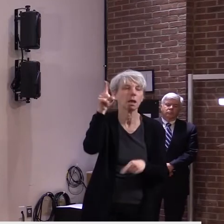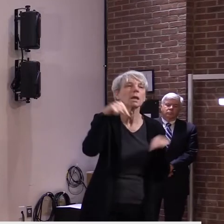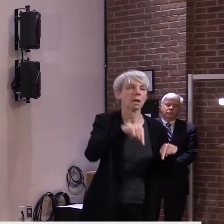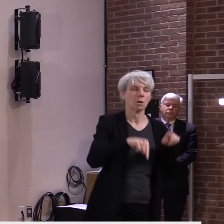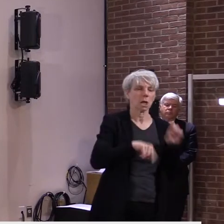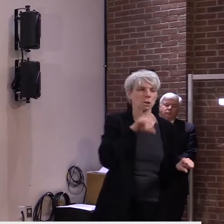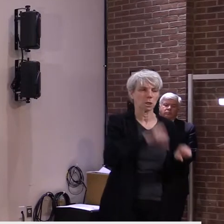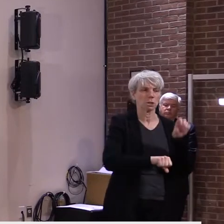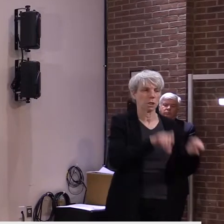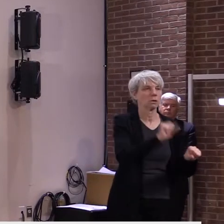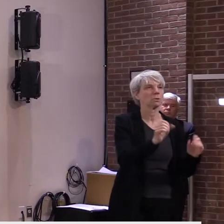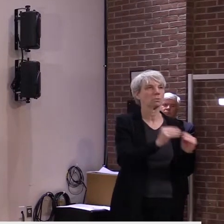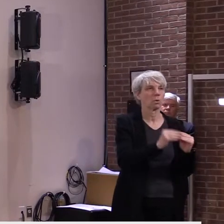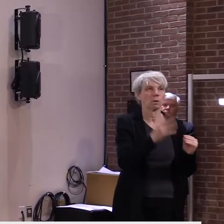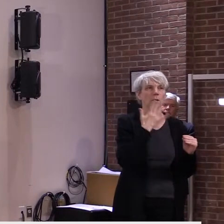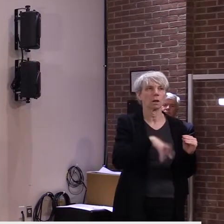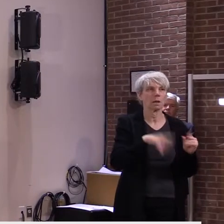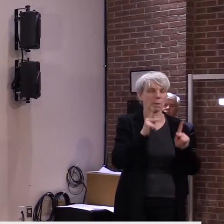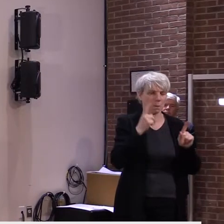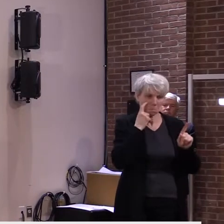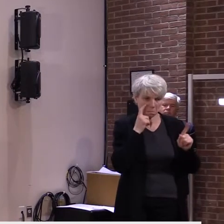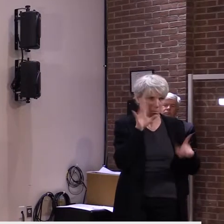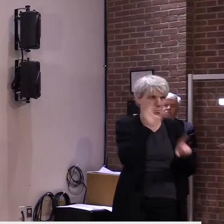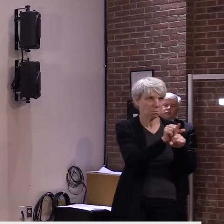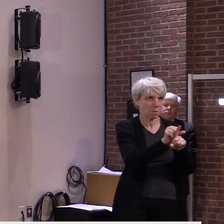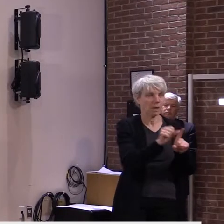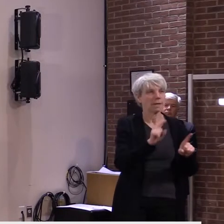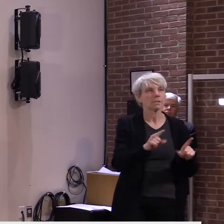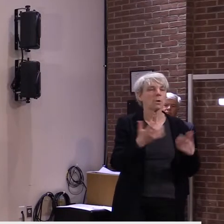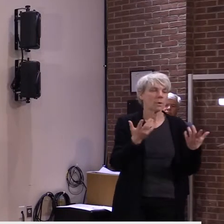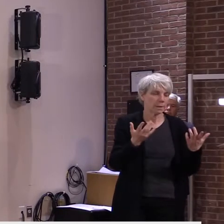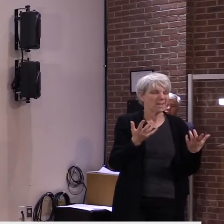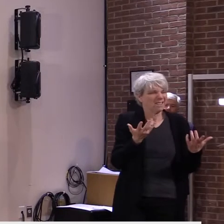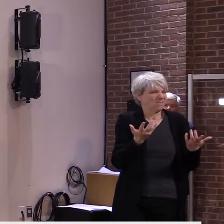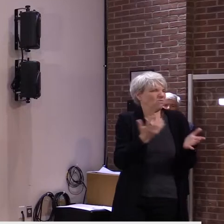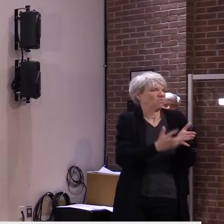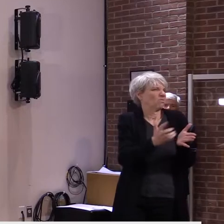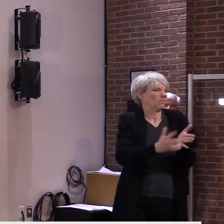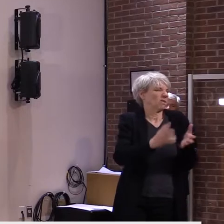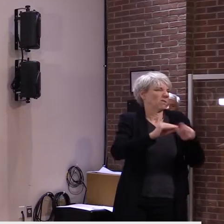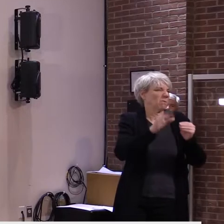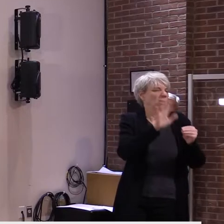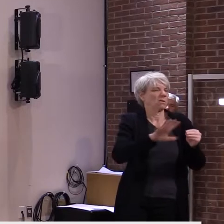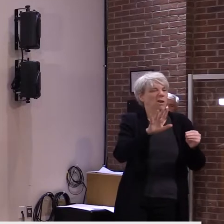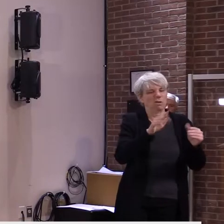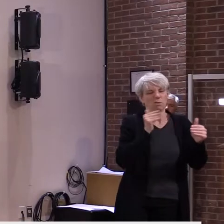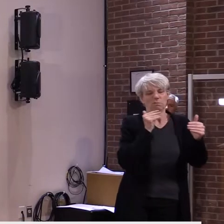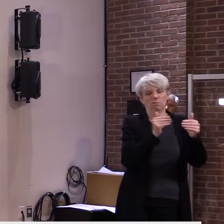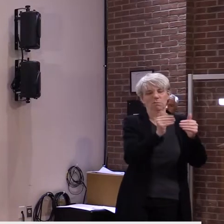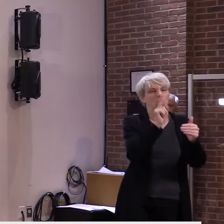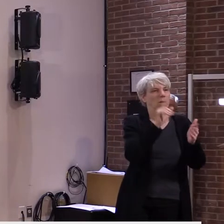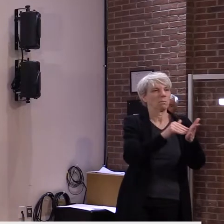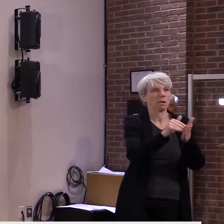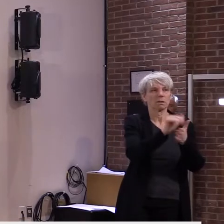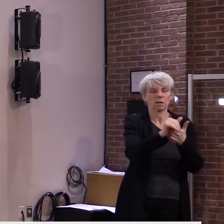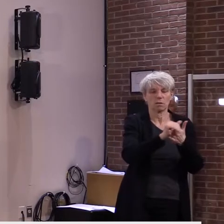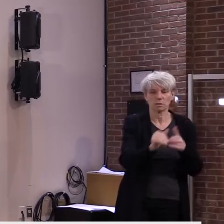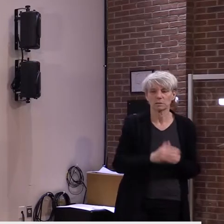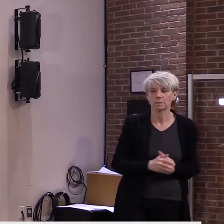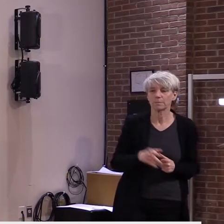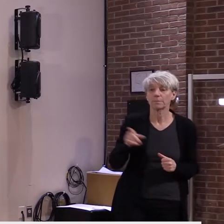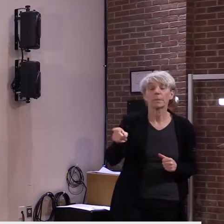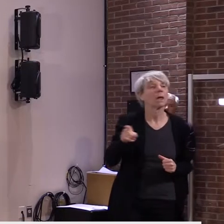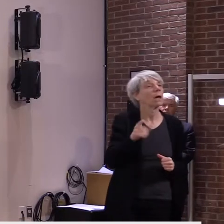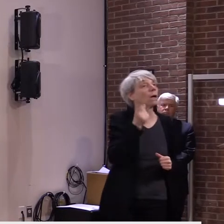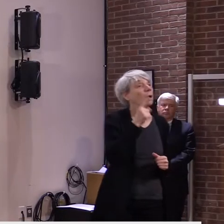we're catching it, what has potentially gone out the door. It looks like the UI Trust Fund is being replenished